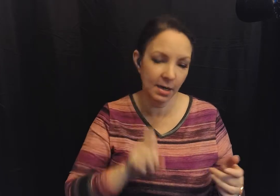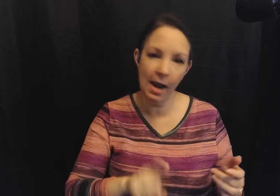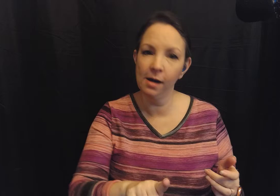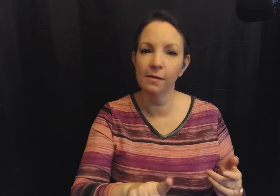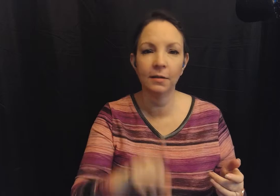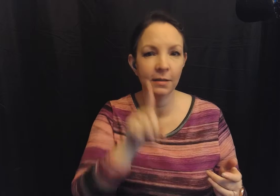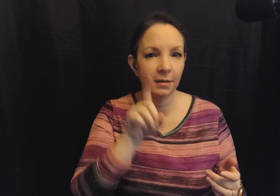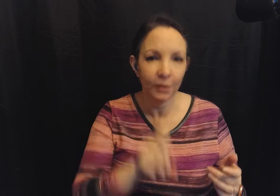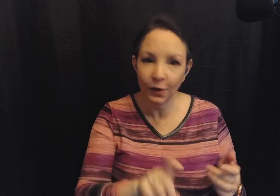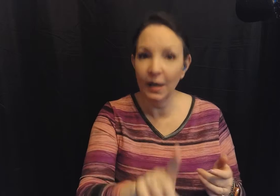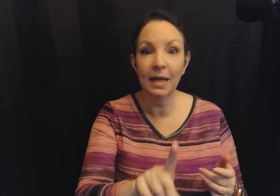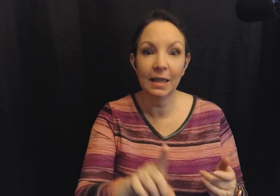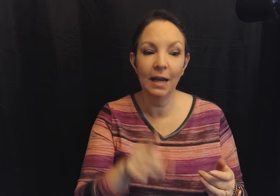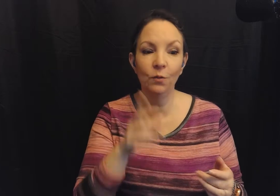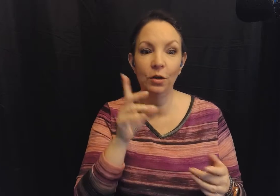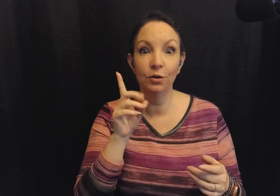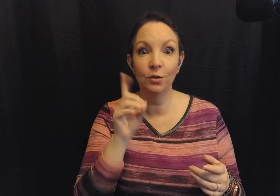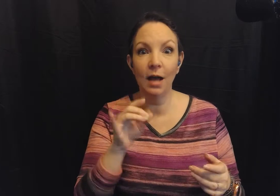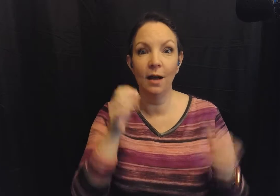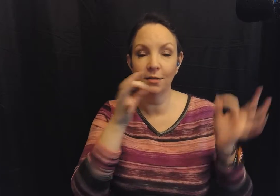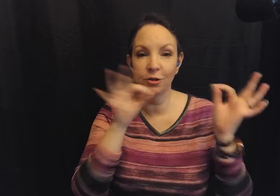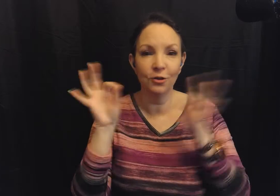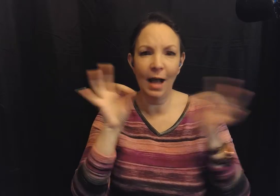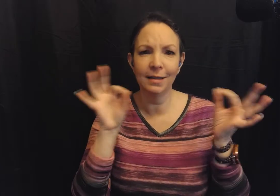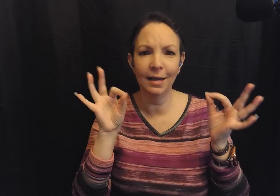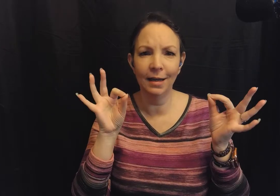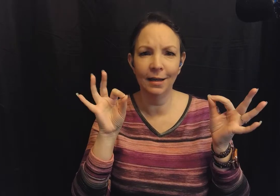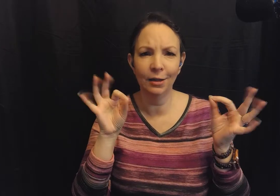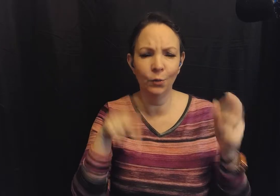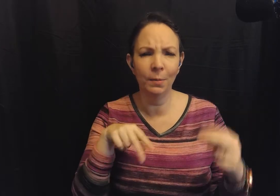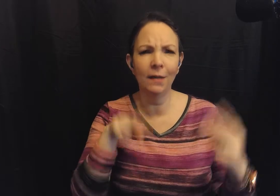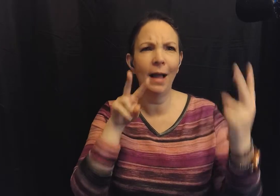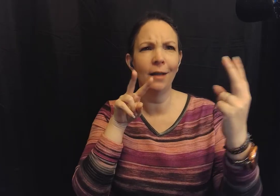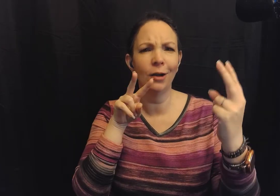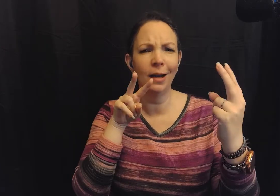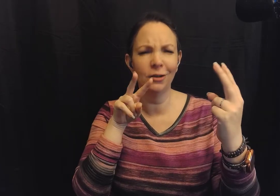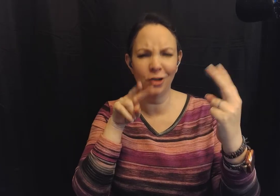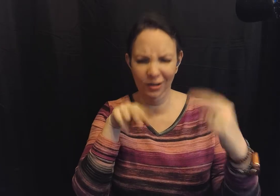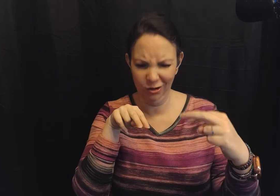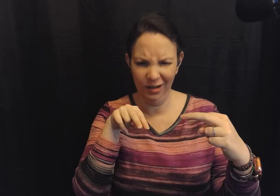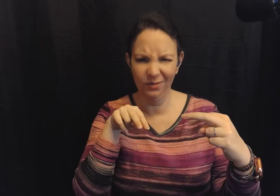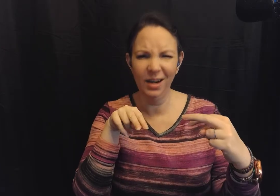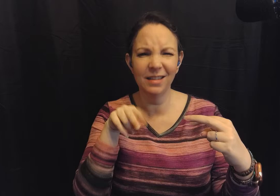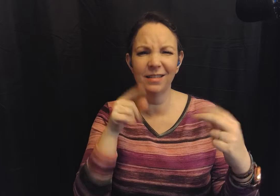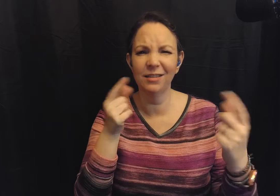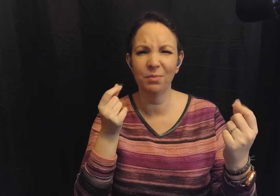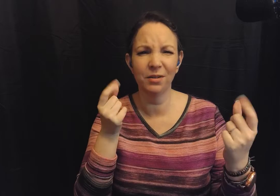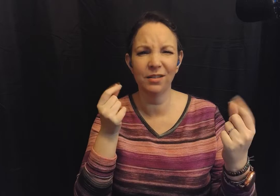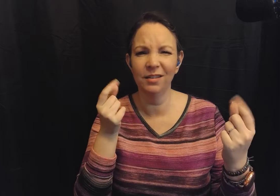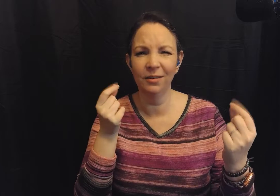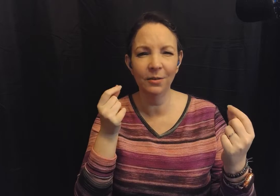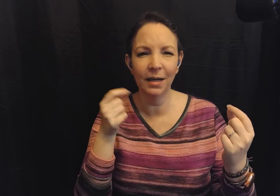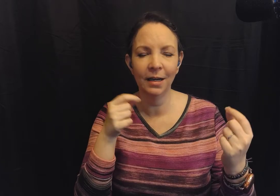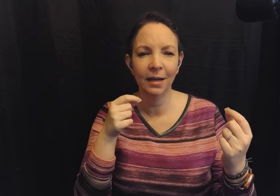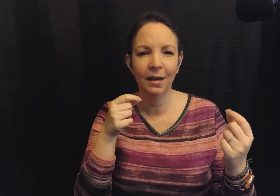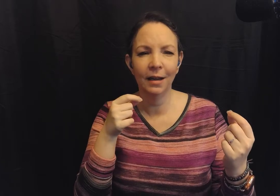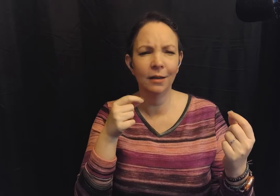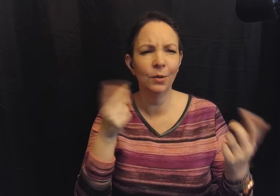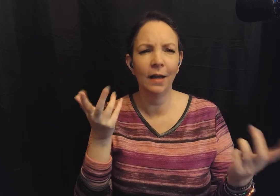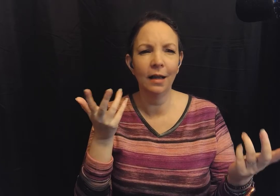down or anything. When you do that, it's distracting, and then we'll be like looking at each other going, what is this person doing? And we're like, we kind